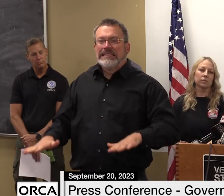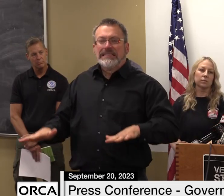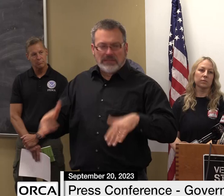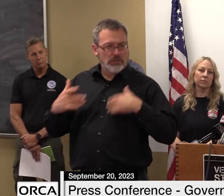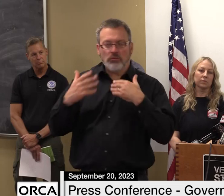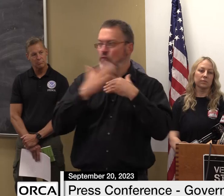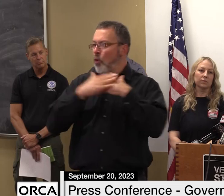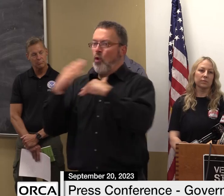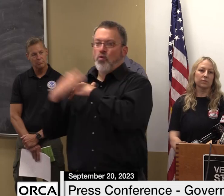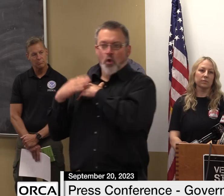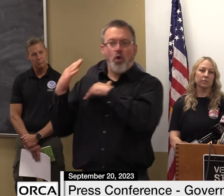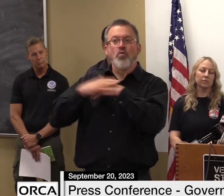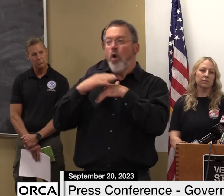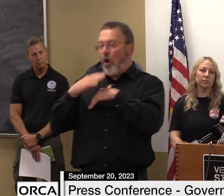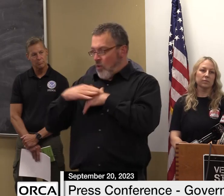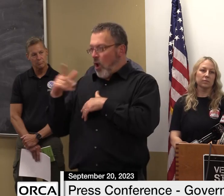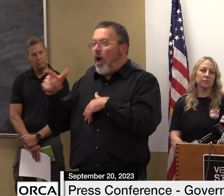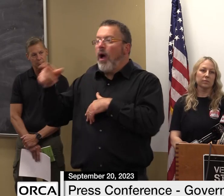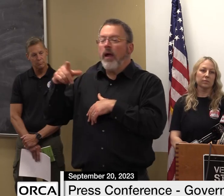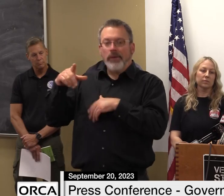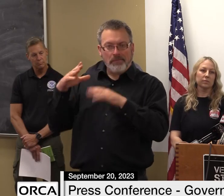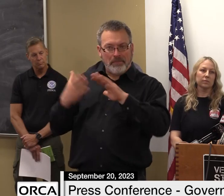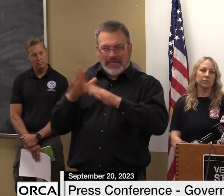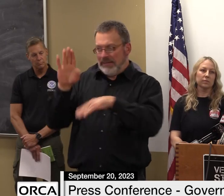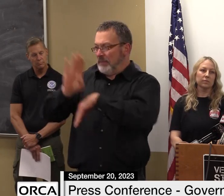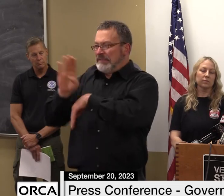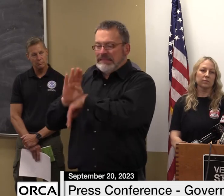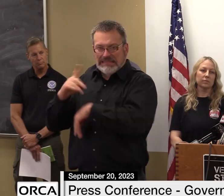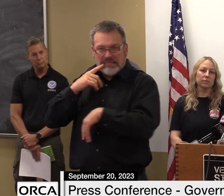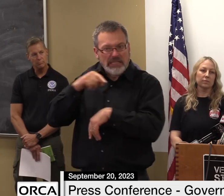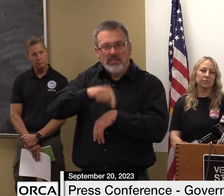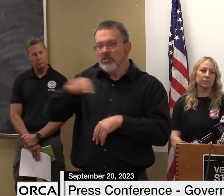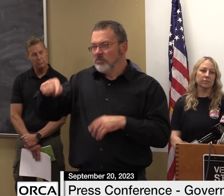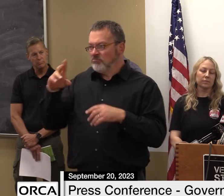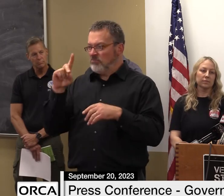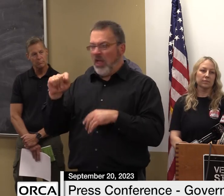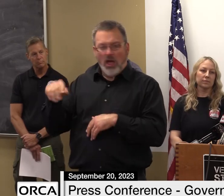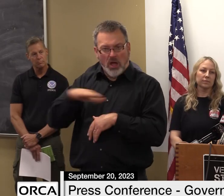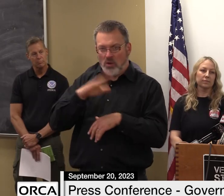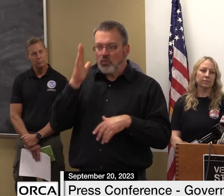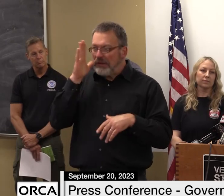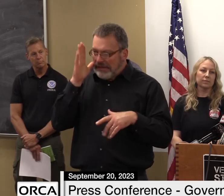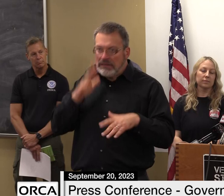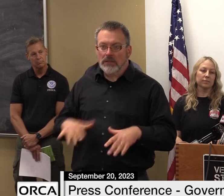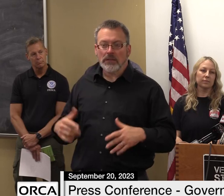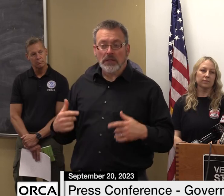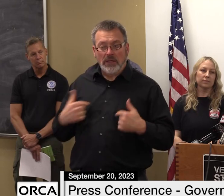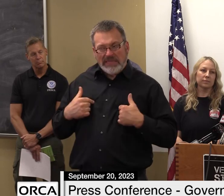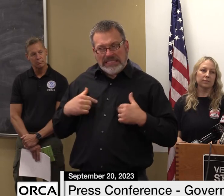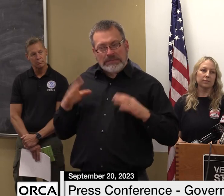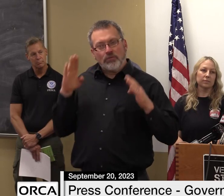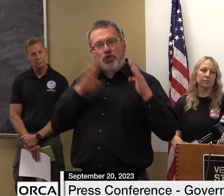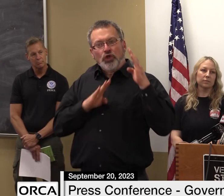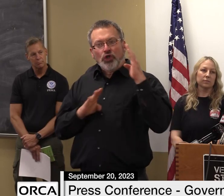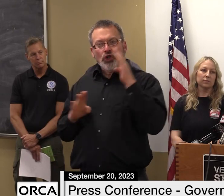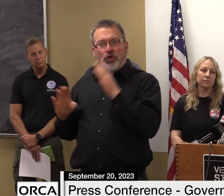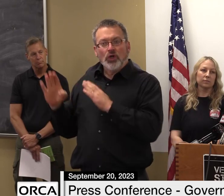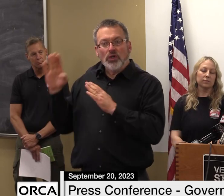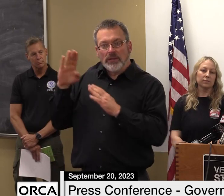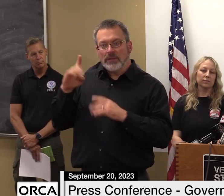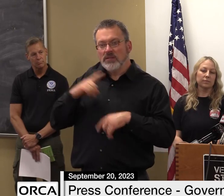Association increased. Still, we were not alarmed. In 2011, we had water above knee height in the basement. We knew what to